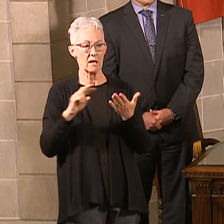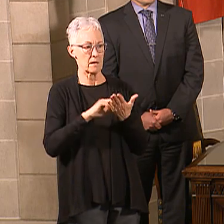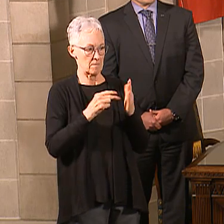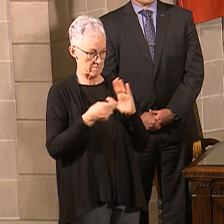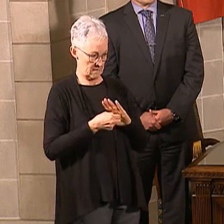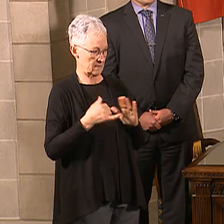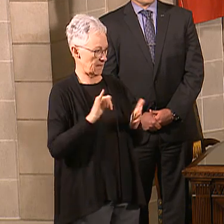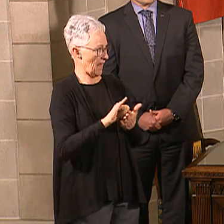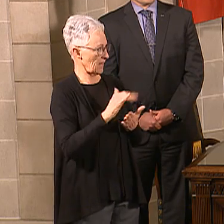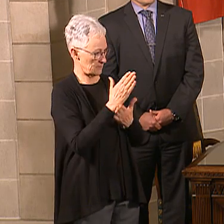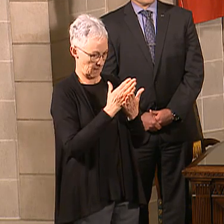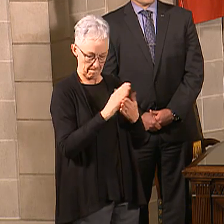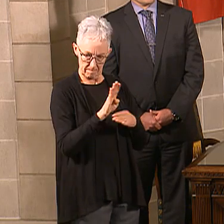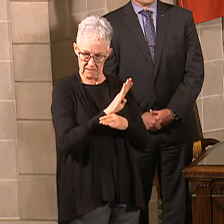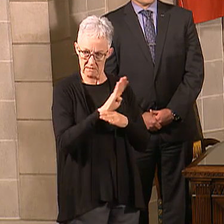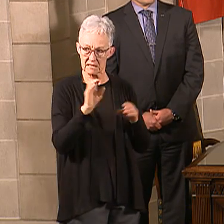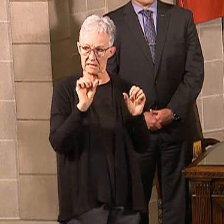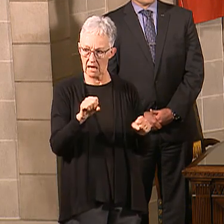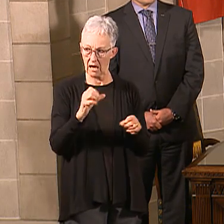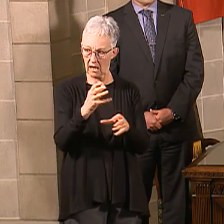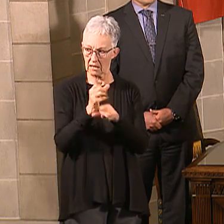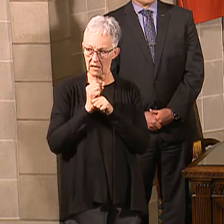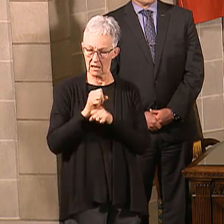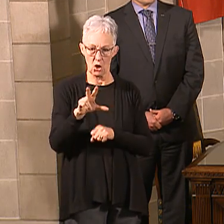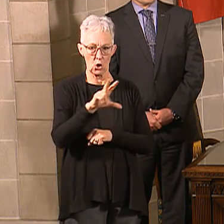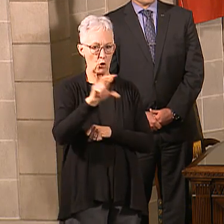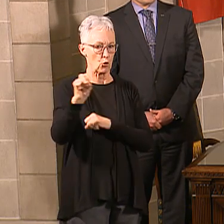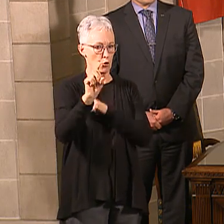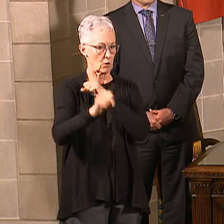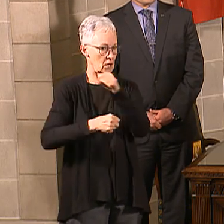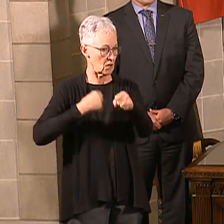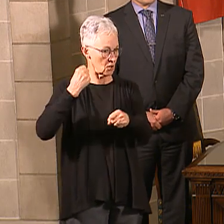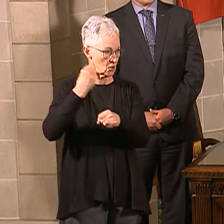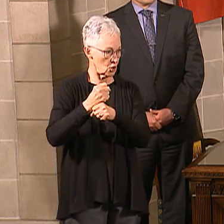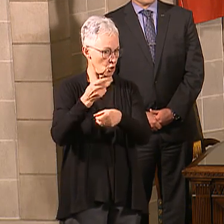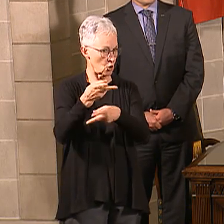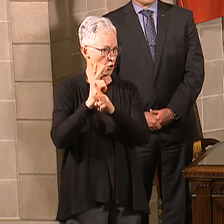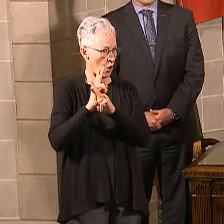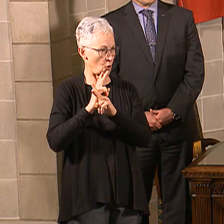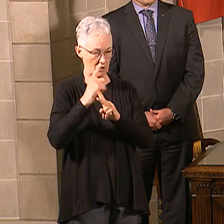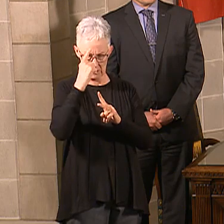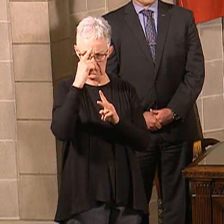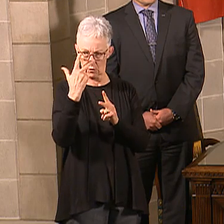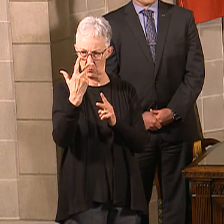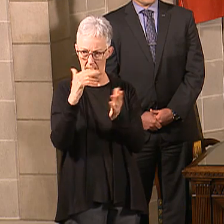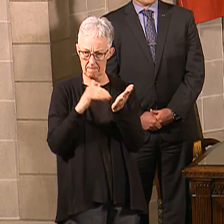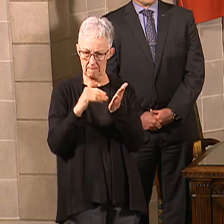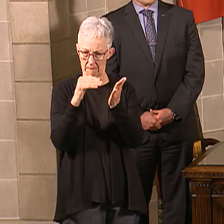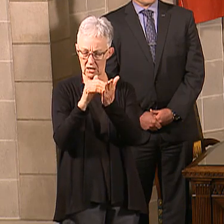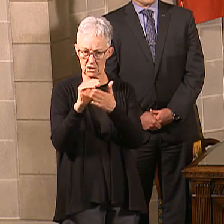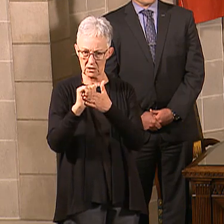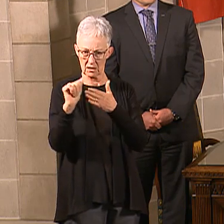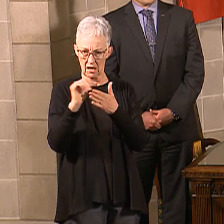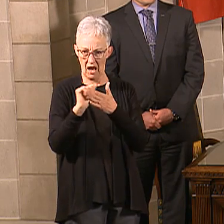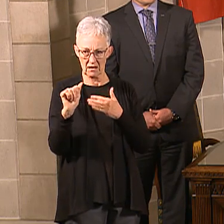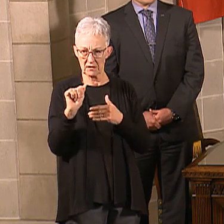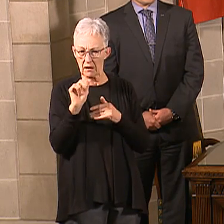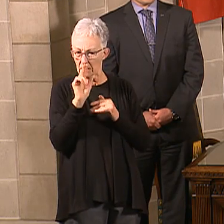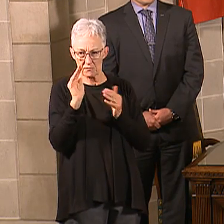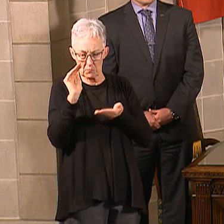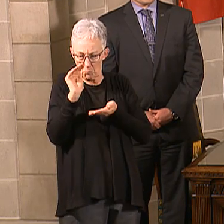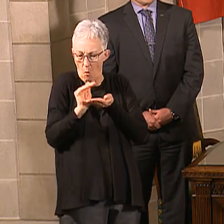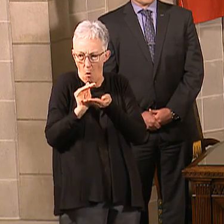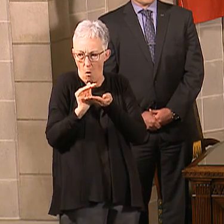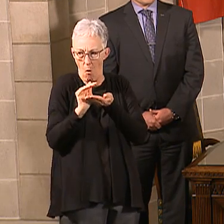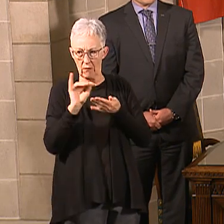30-year loans, potentially up to 30-year loans. You can borrow up to $3 million for businesses at a 3.75% interest rate.